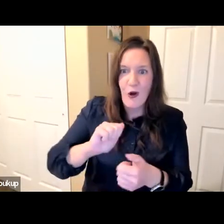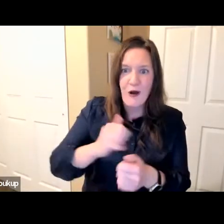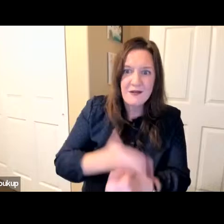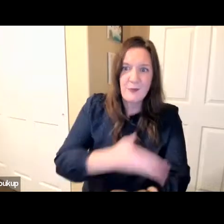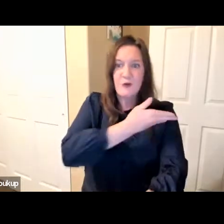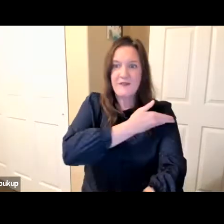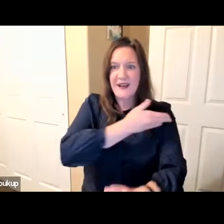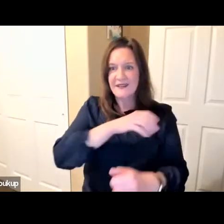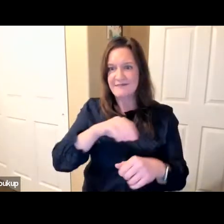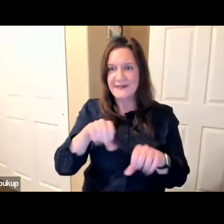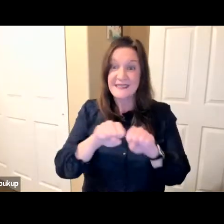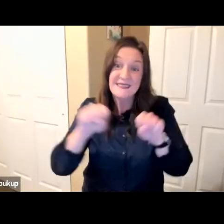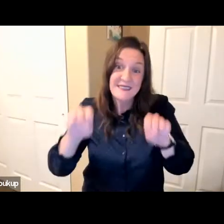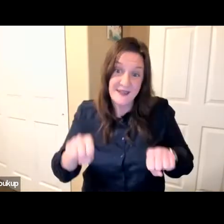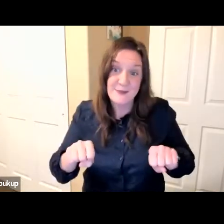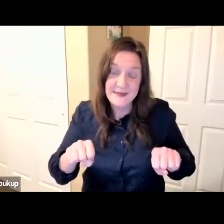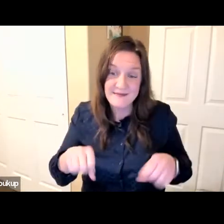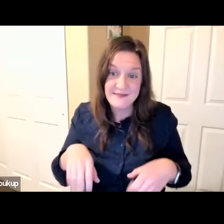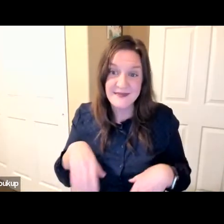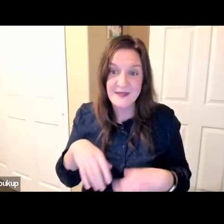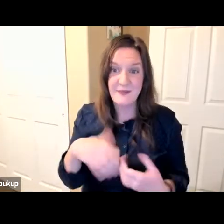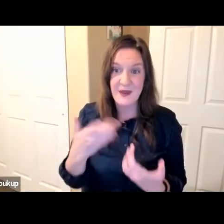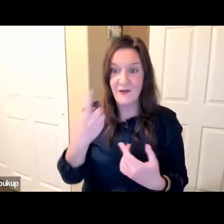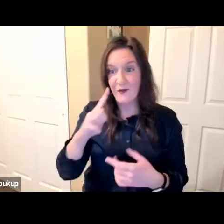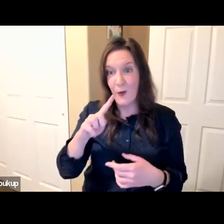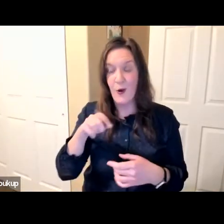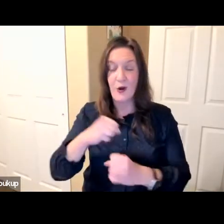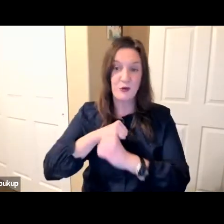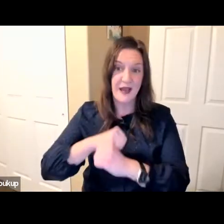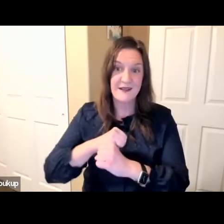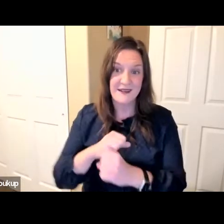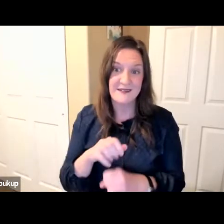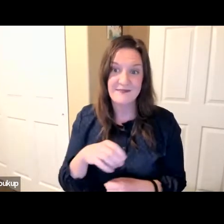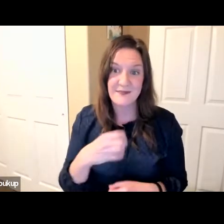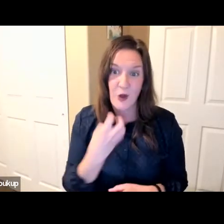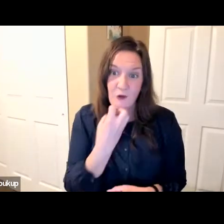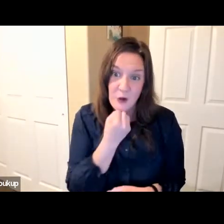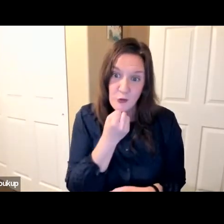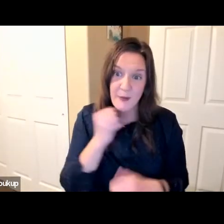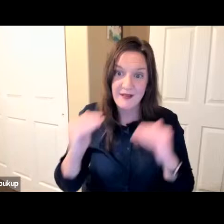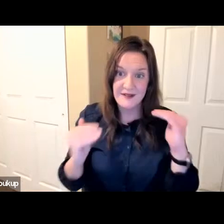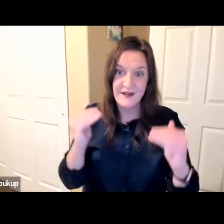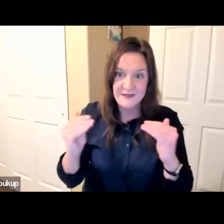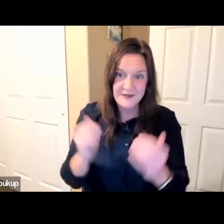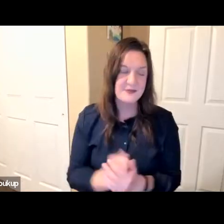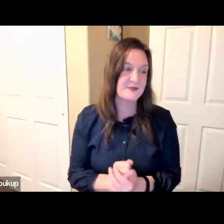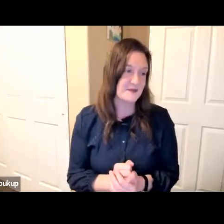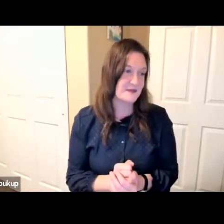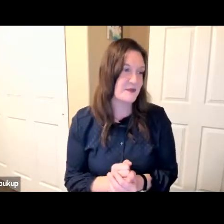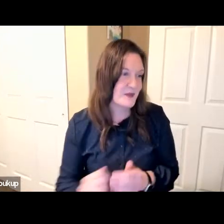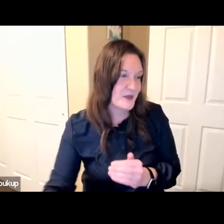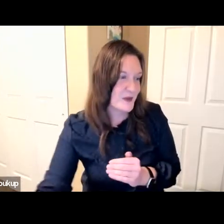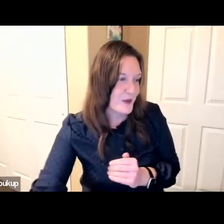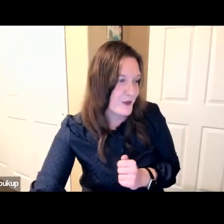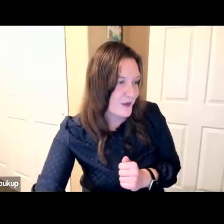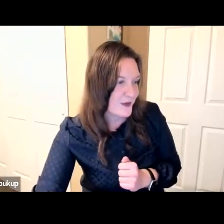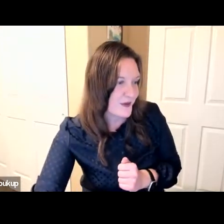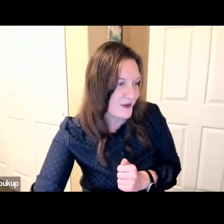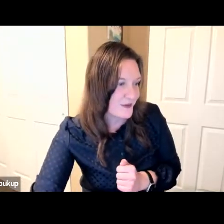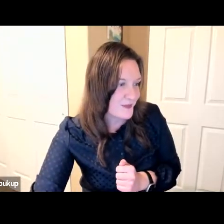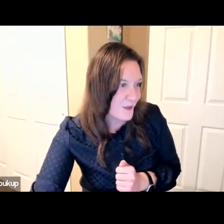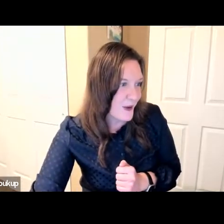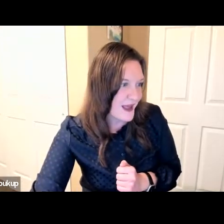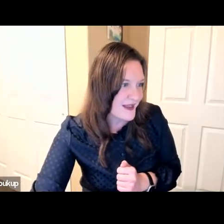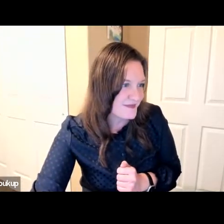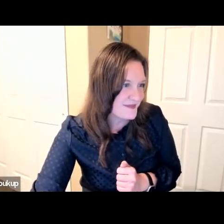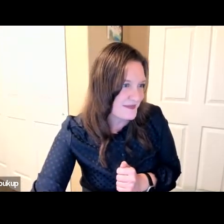group to work together to improve the system in order to protect vulnerable